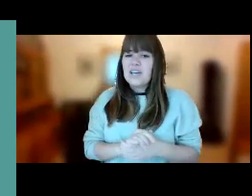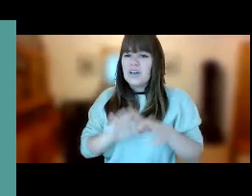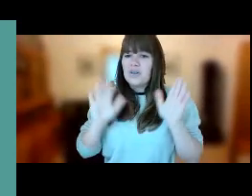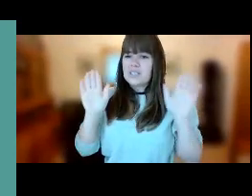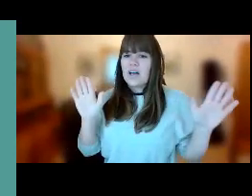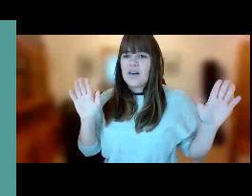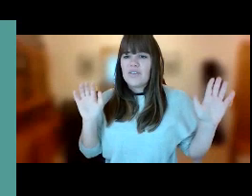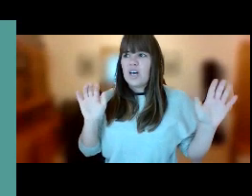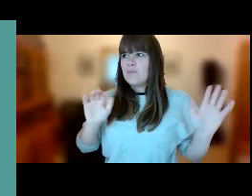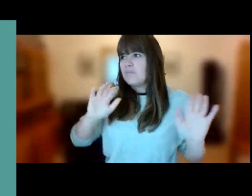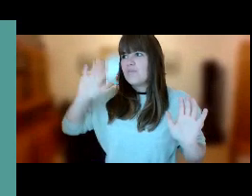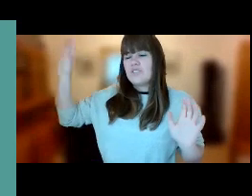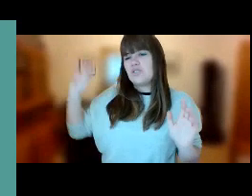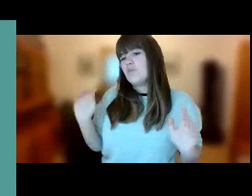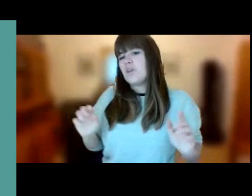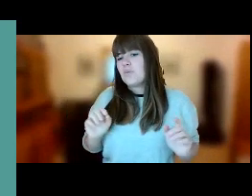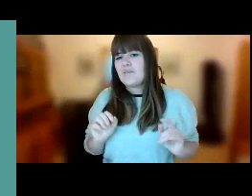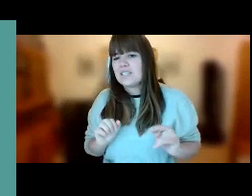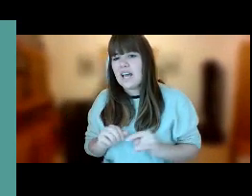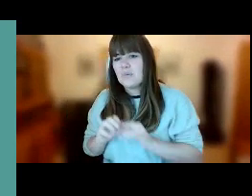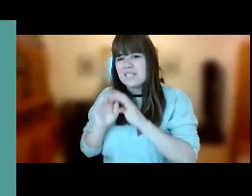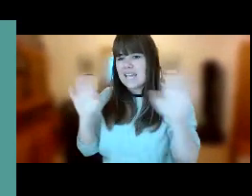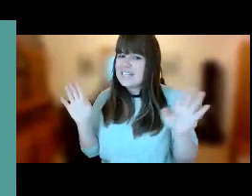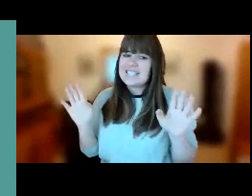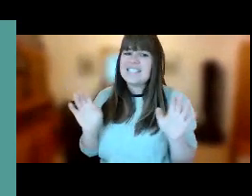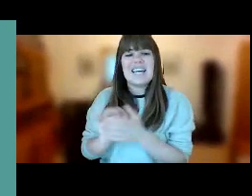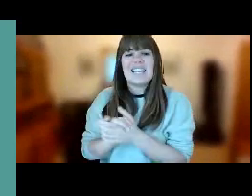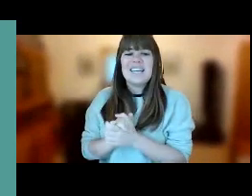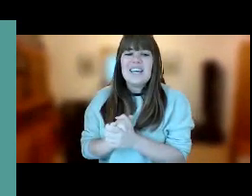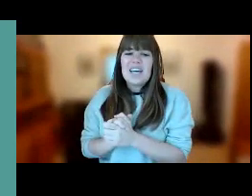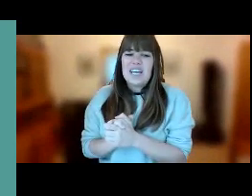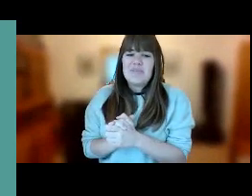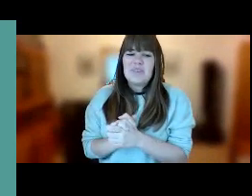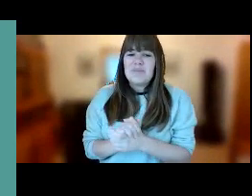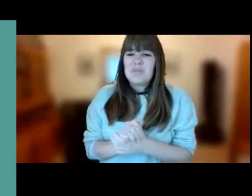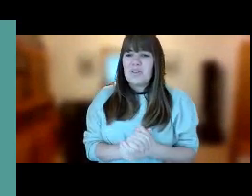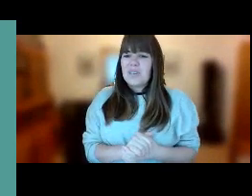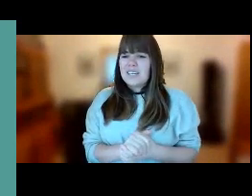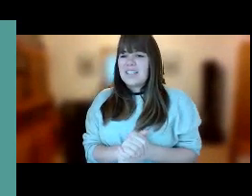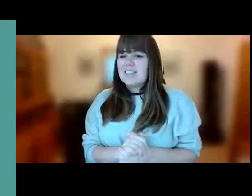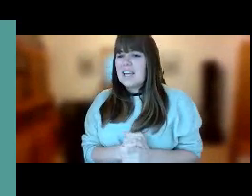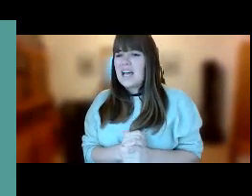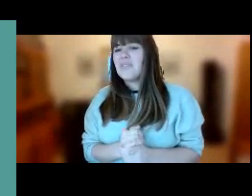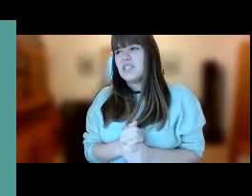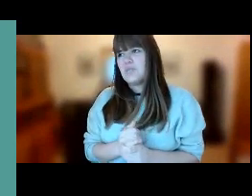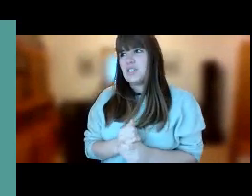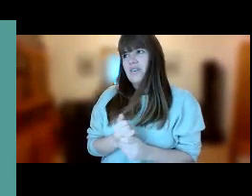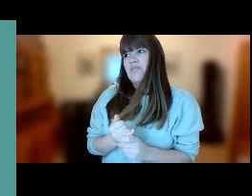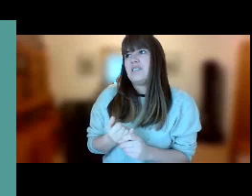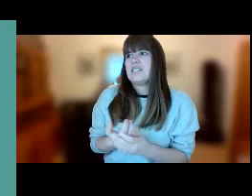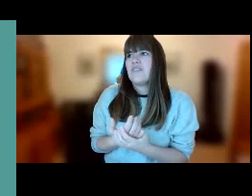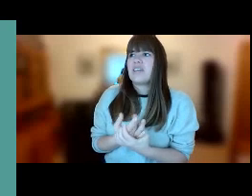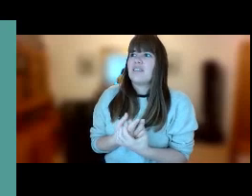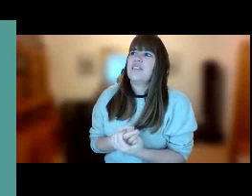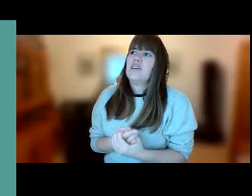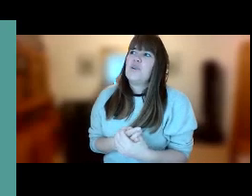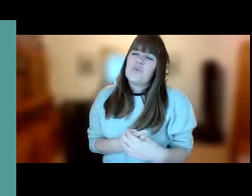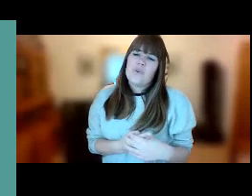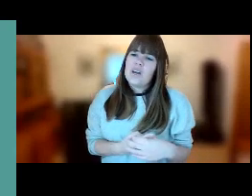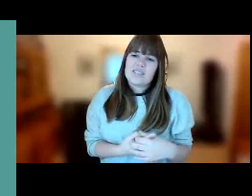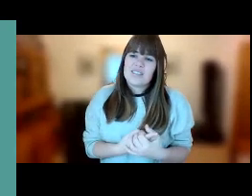day, who the staff are, visual of what the weather's like, what day it is today, and the more that we can have these objective references, I